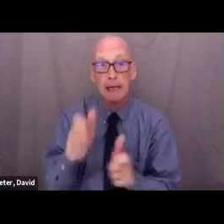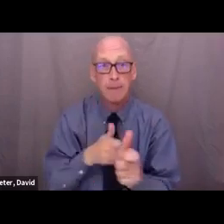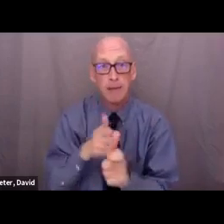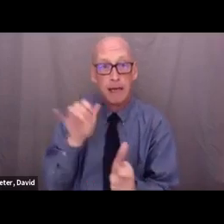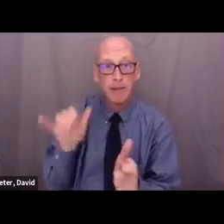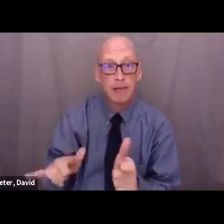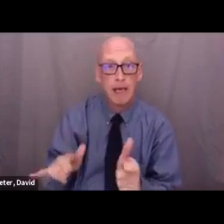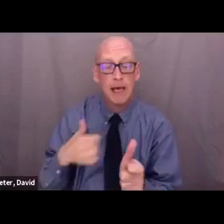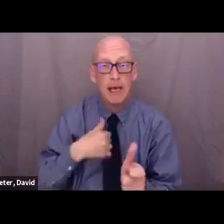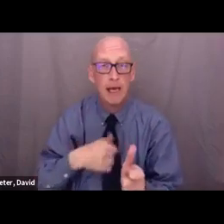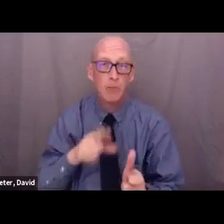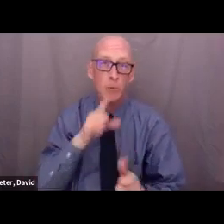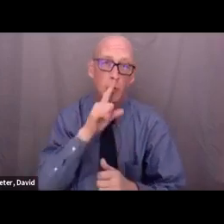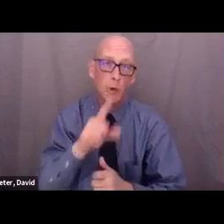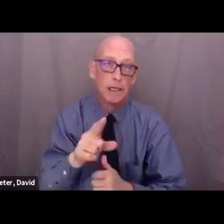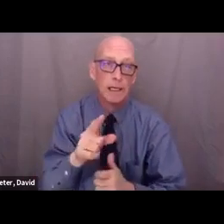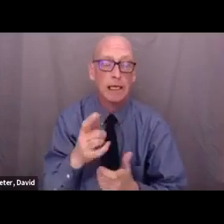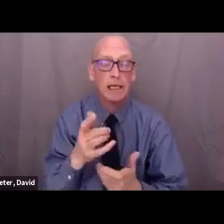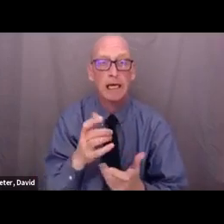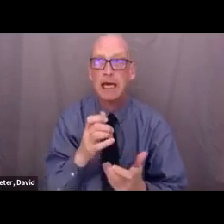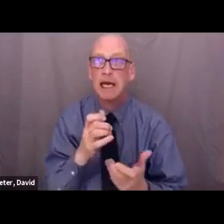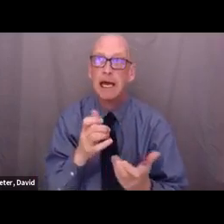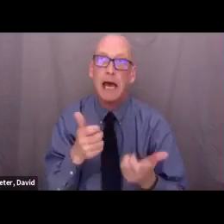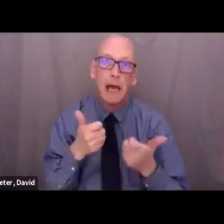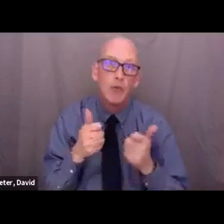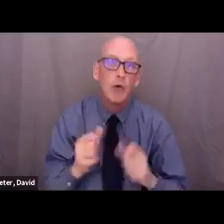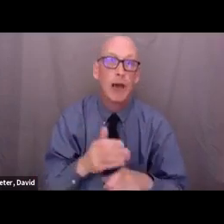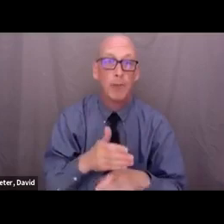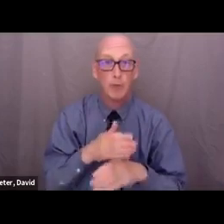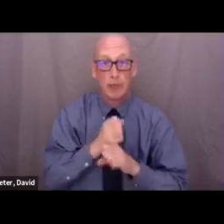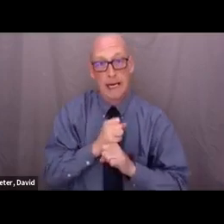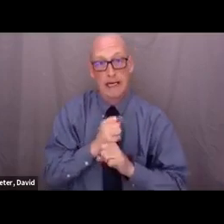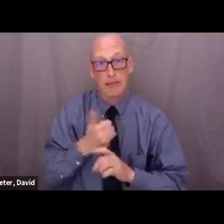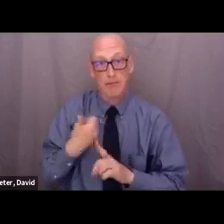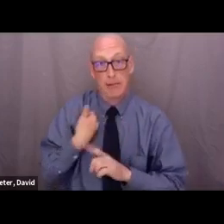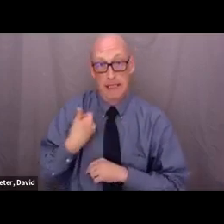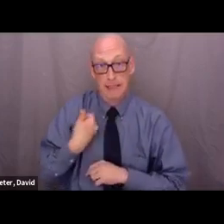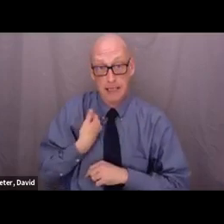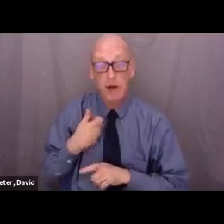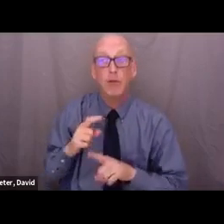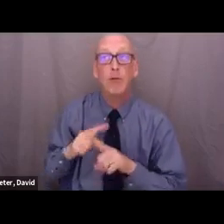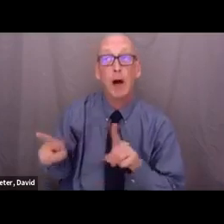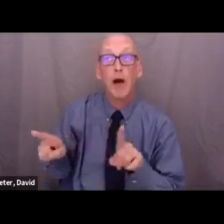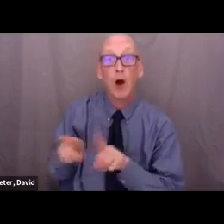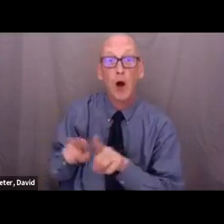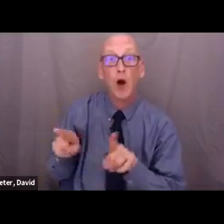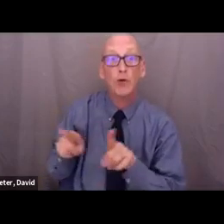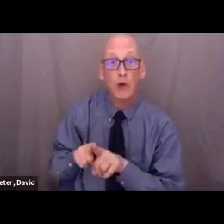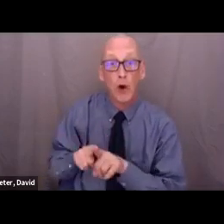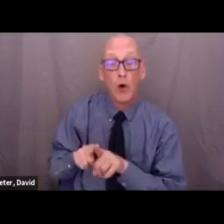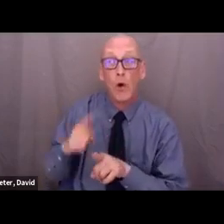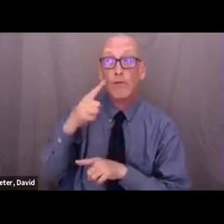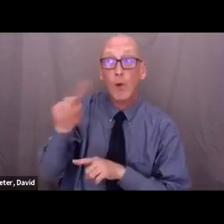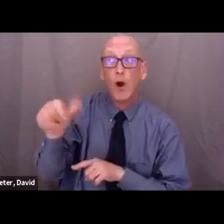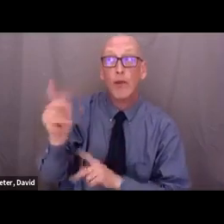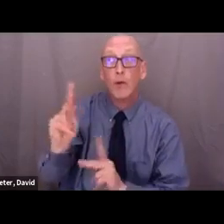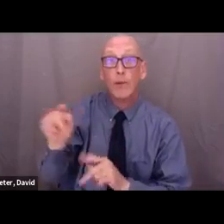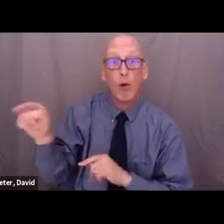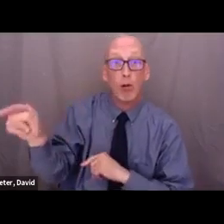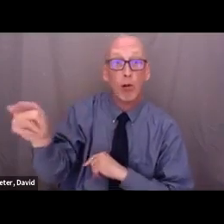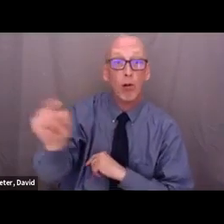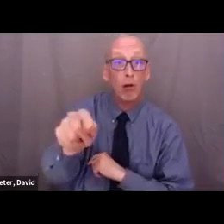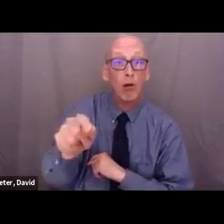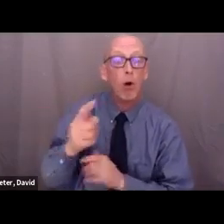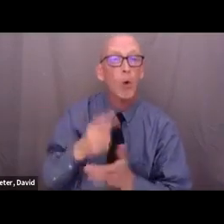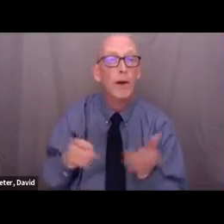that I'm really not trying to protect myself from other people. I'm trying to protect myself for other people. So what's